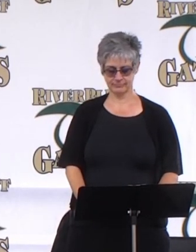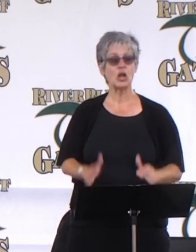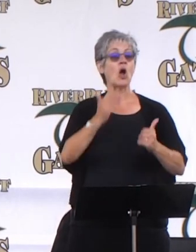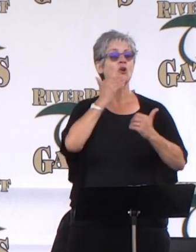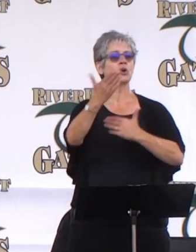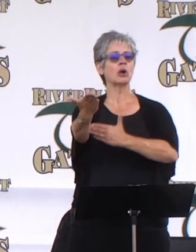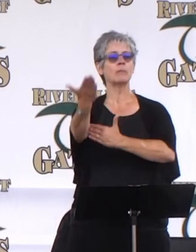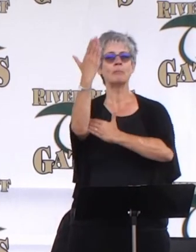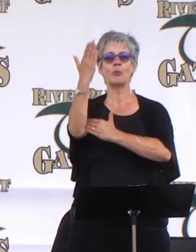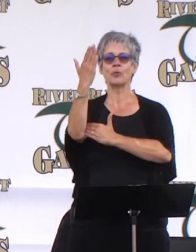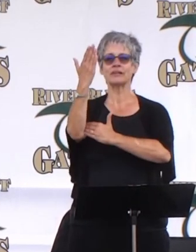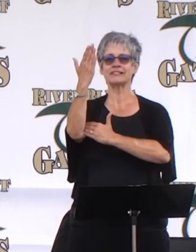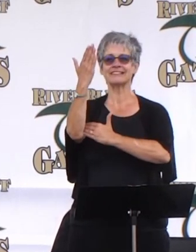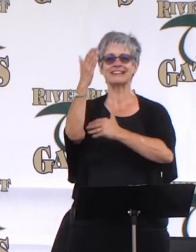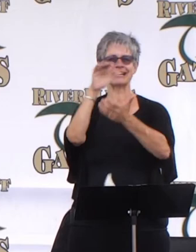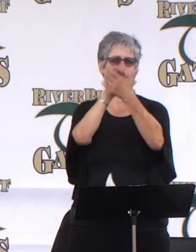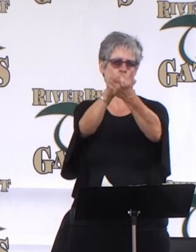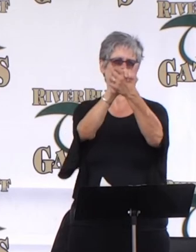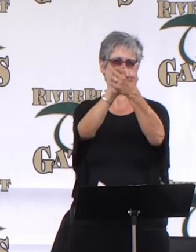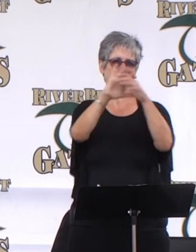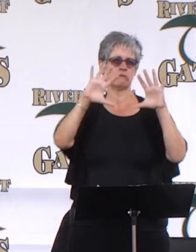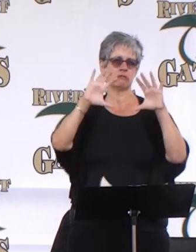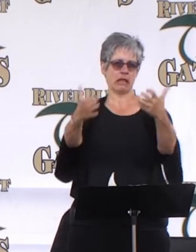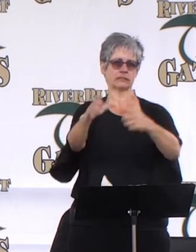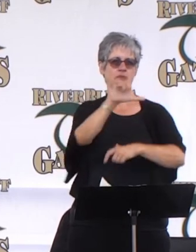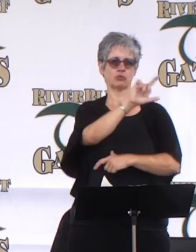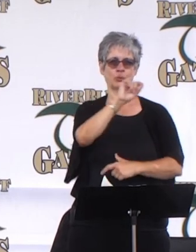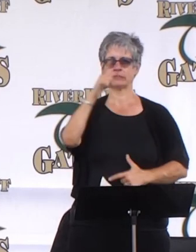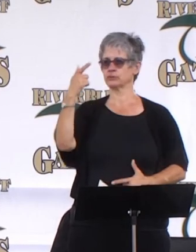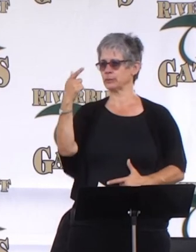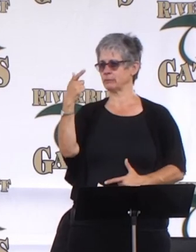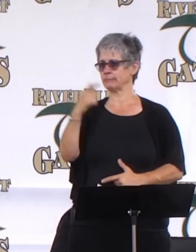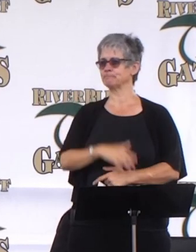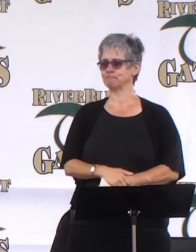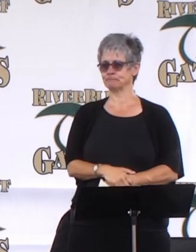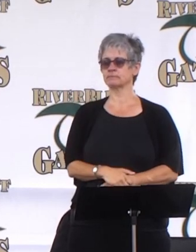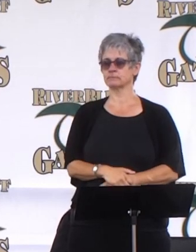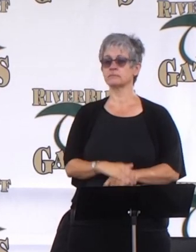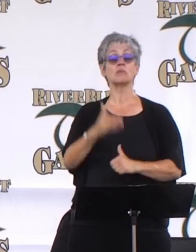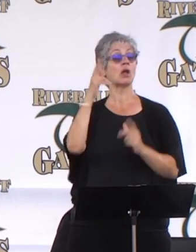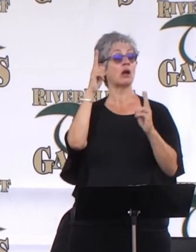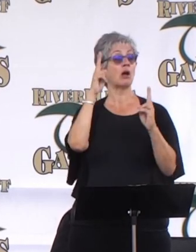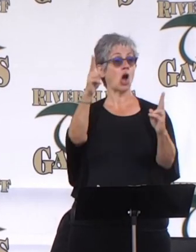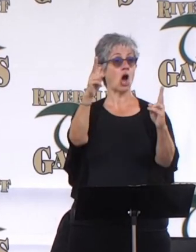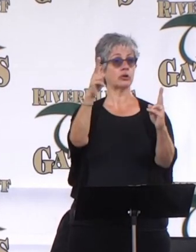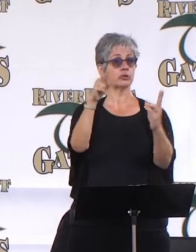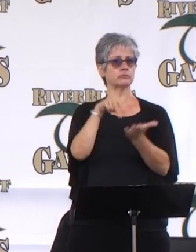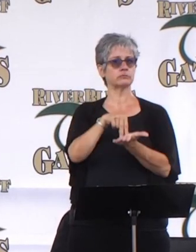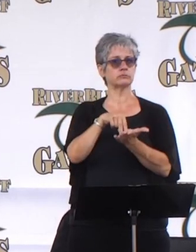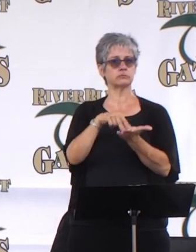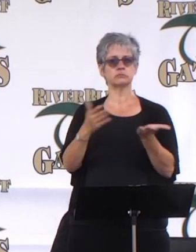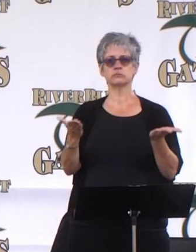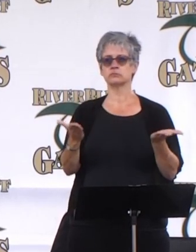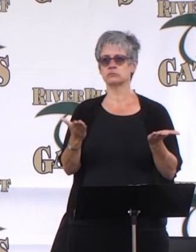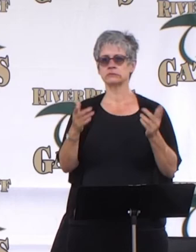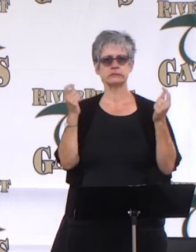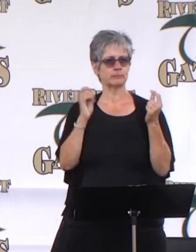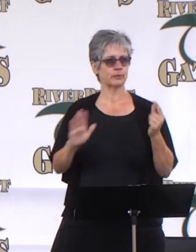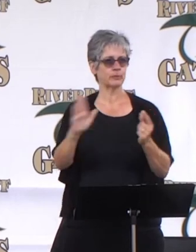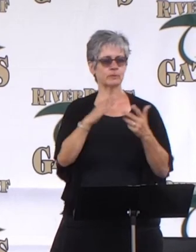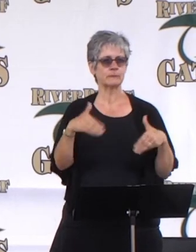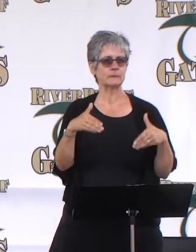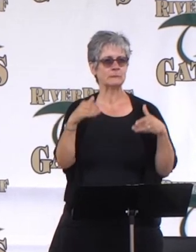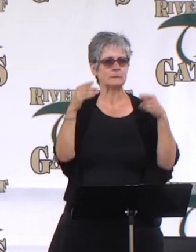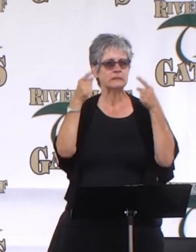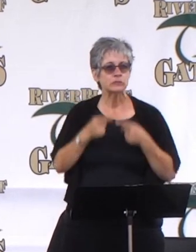Good morning and congratulations, class of 2021. I am honored to stand before you to celebrate your tremendous